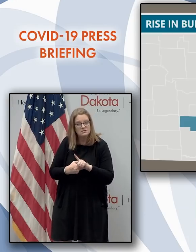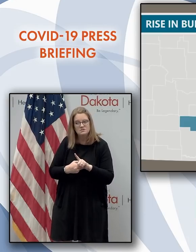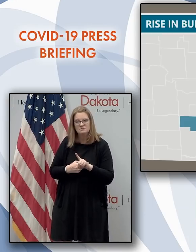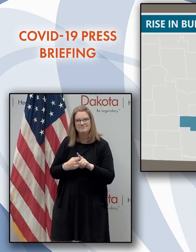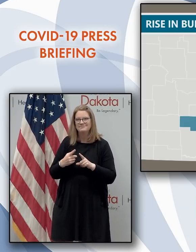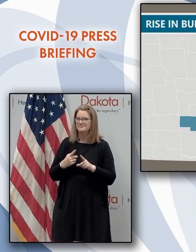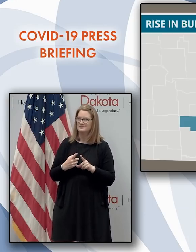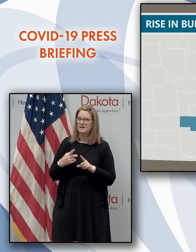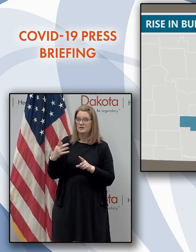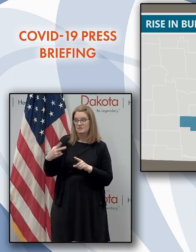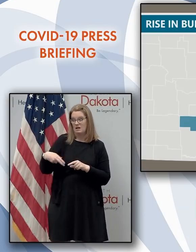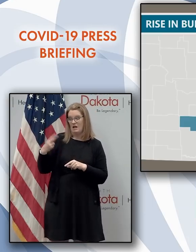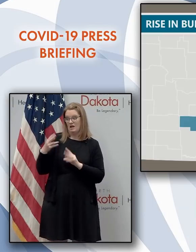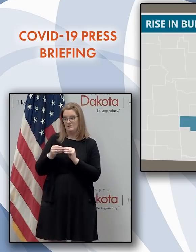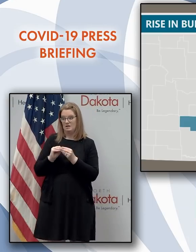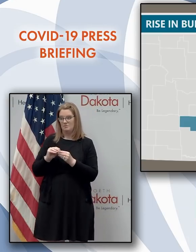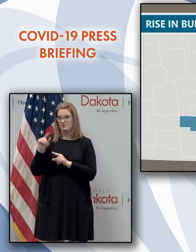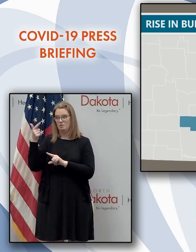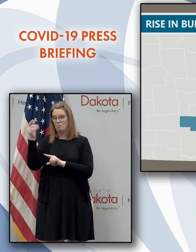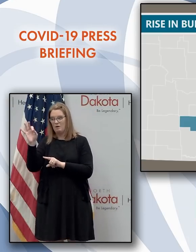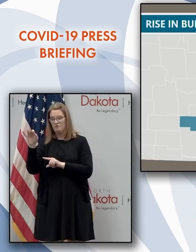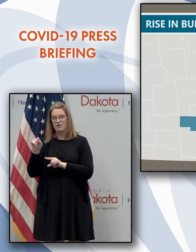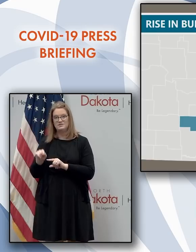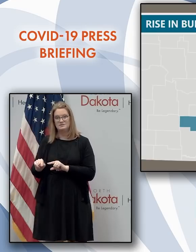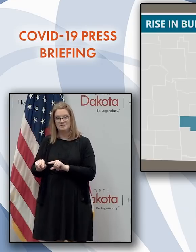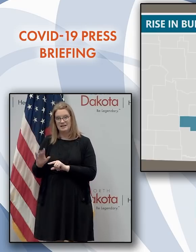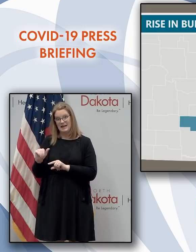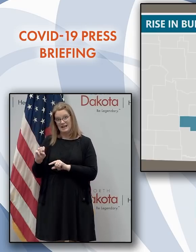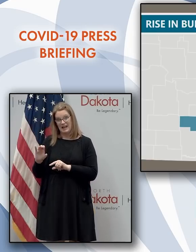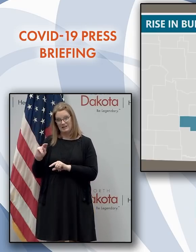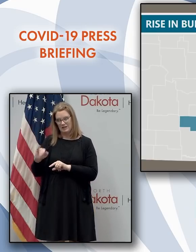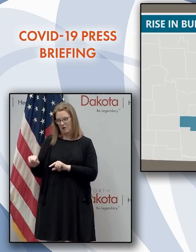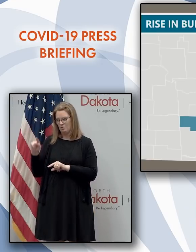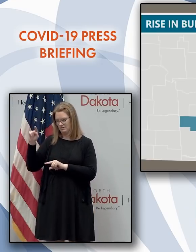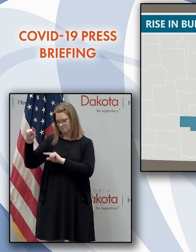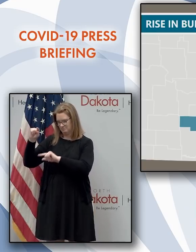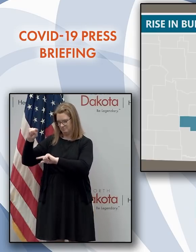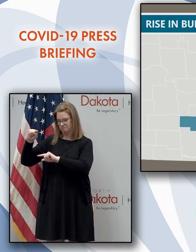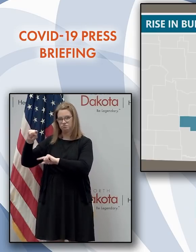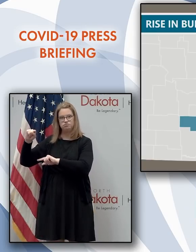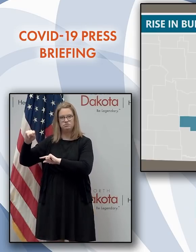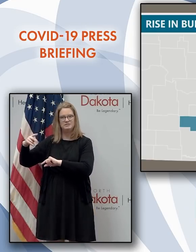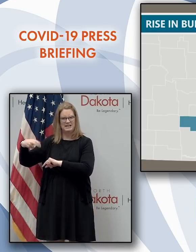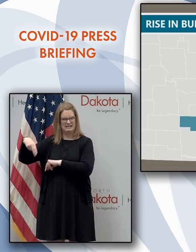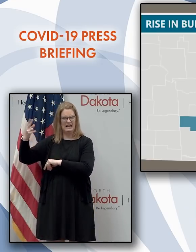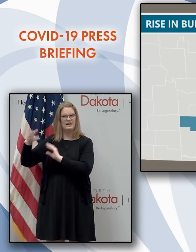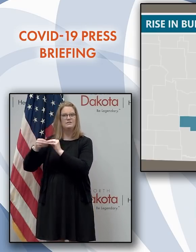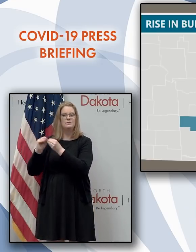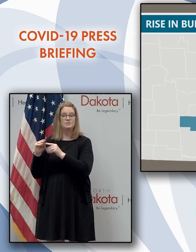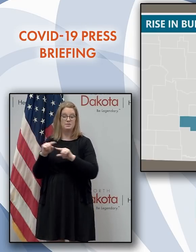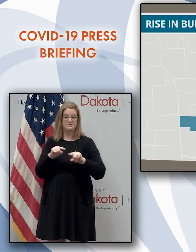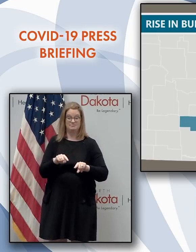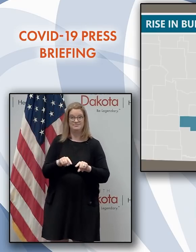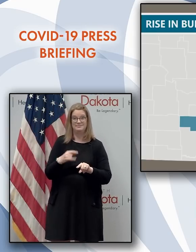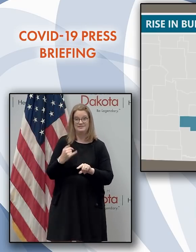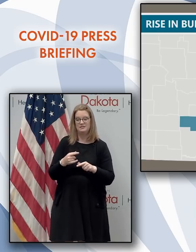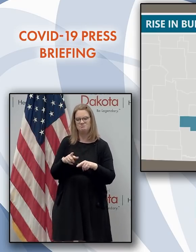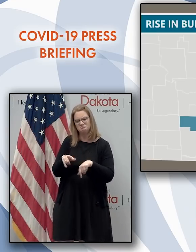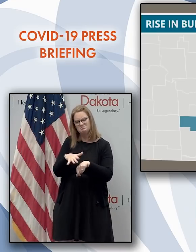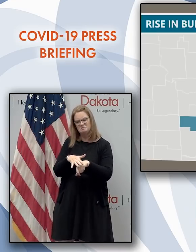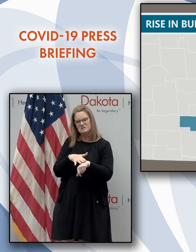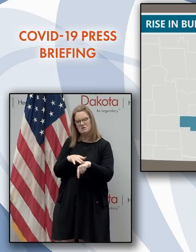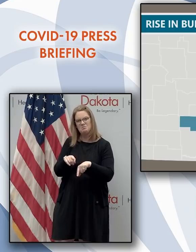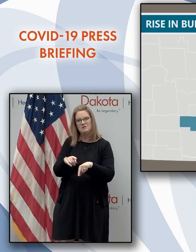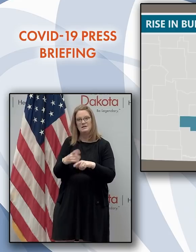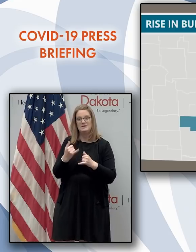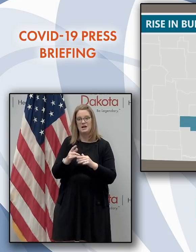part of the state, Grand Forks for a while, and then for several months, Cass County was the leader in active cases. But now Burley takes